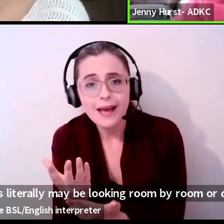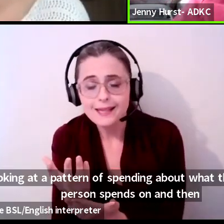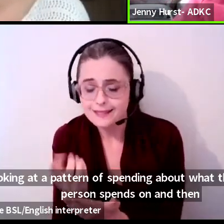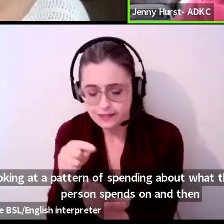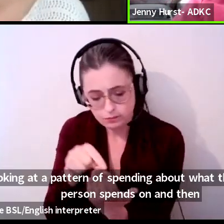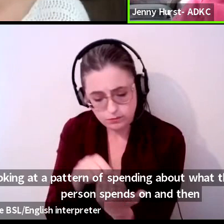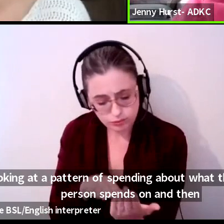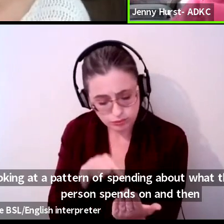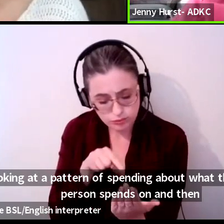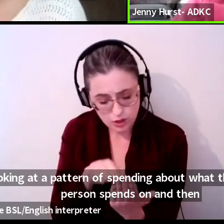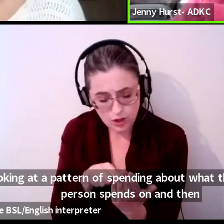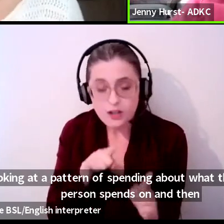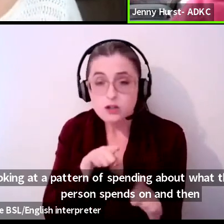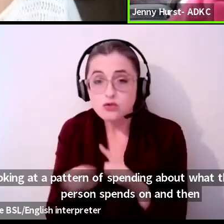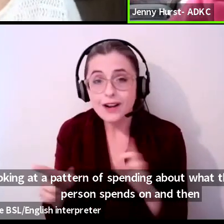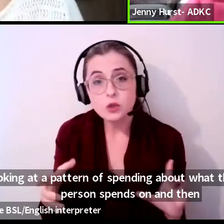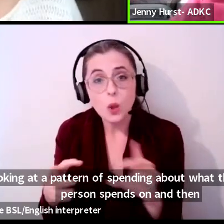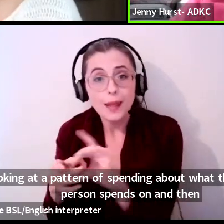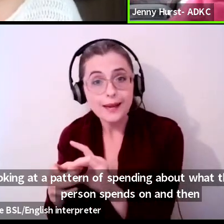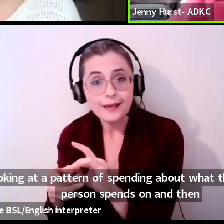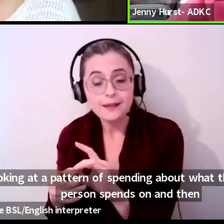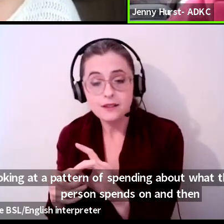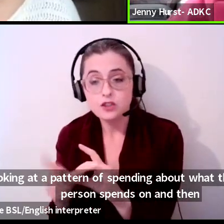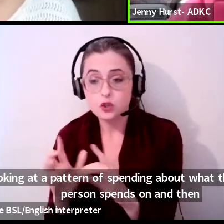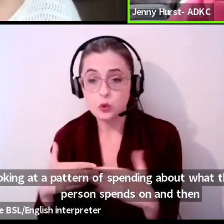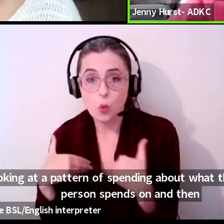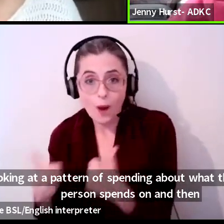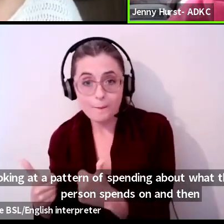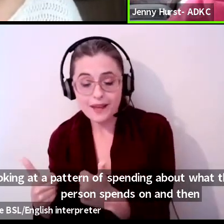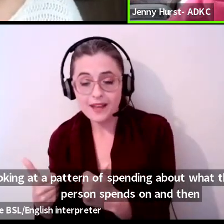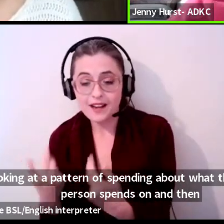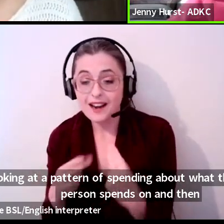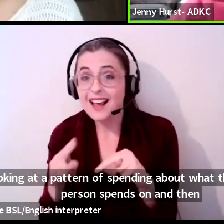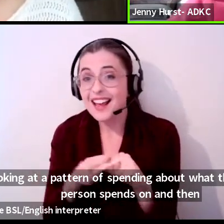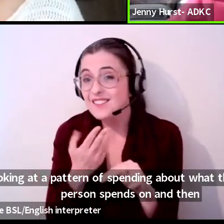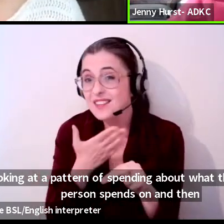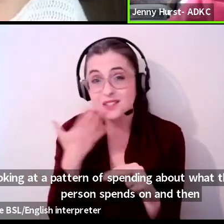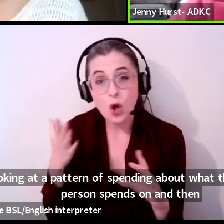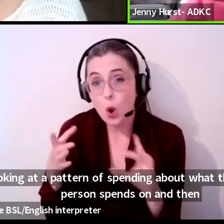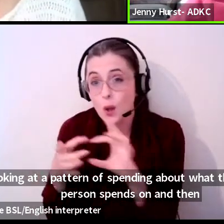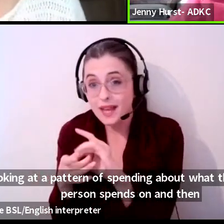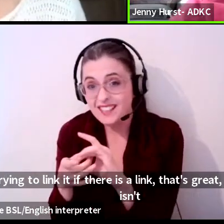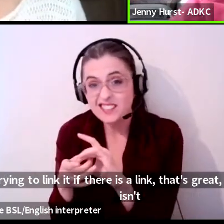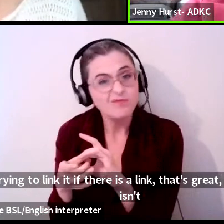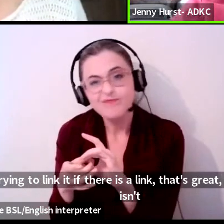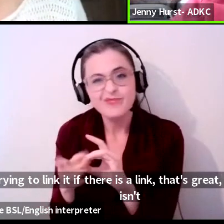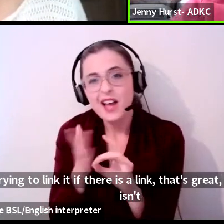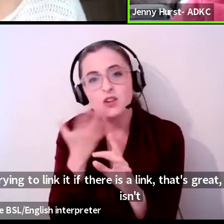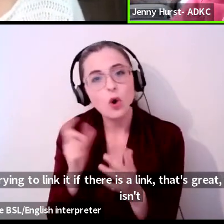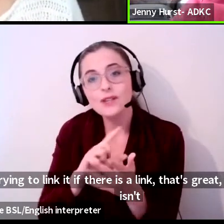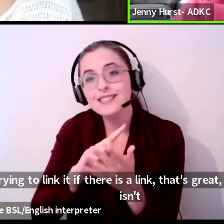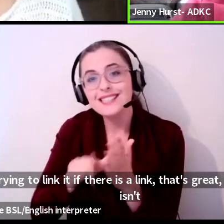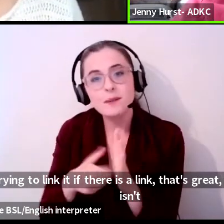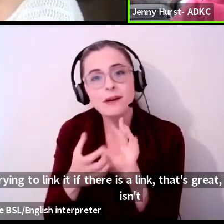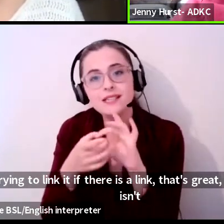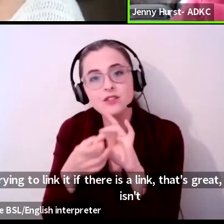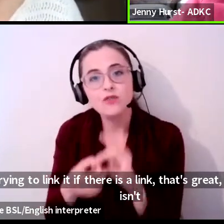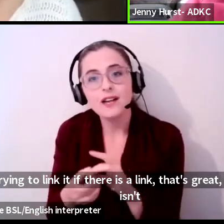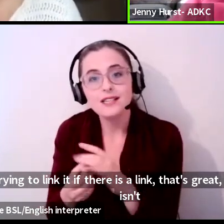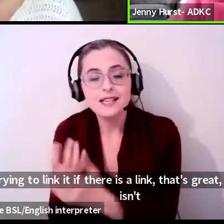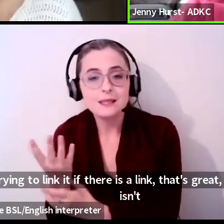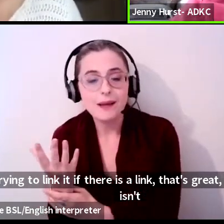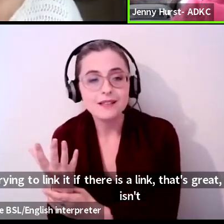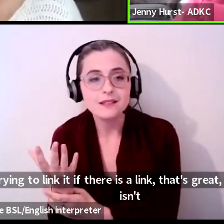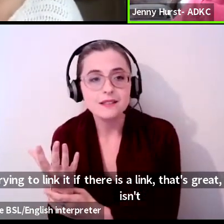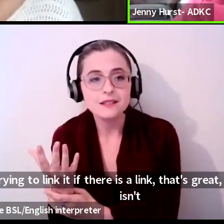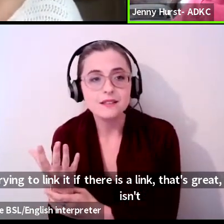link, that's great. If there isn't a link, then it's probably not a disability related expense, but it might need to be thought of